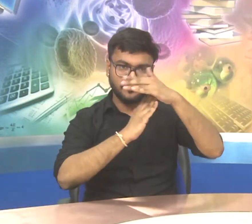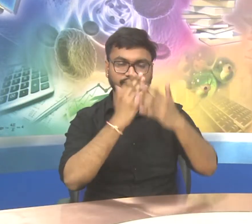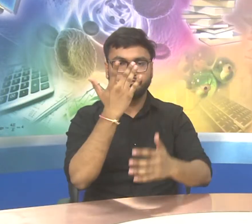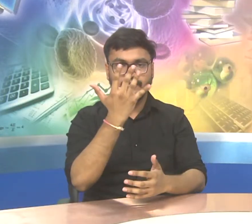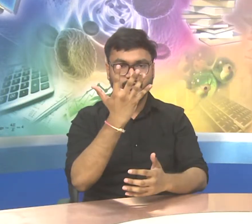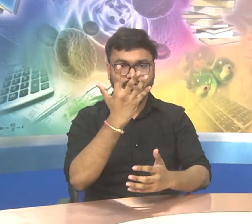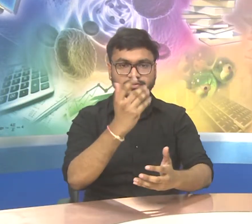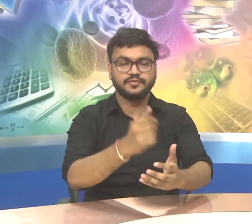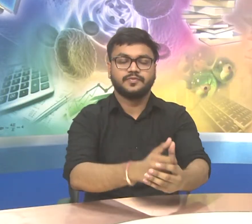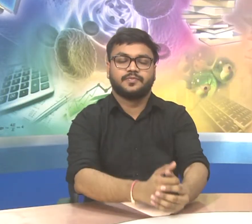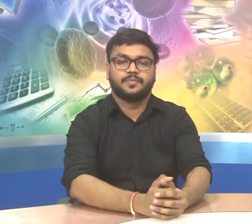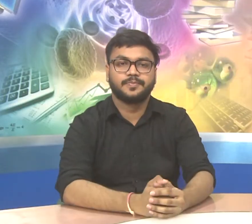Let's take a short break.